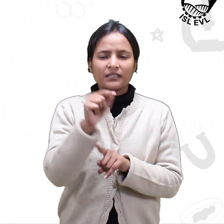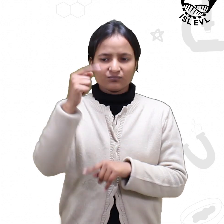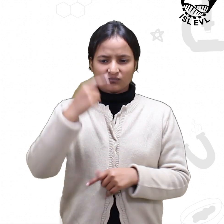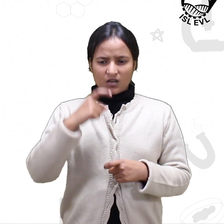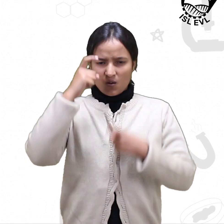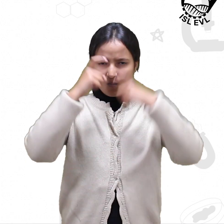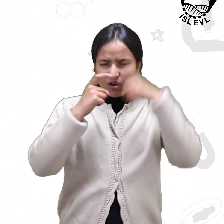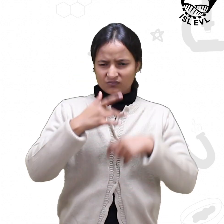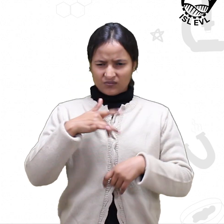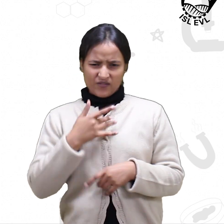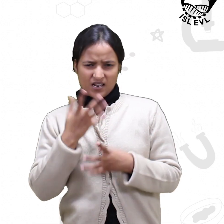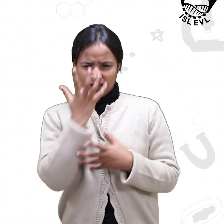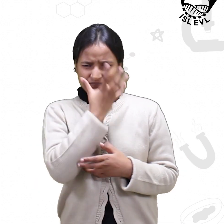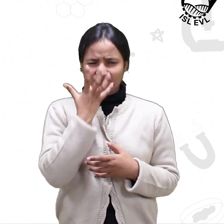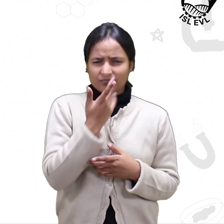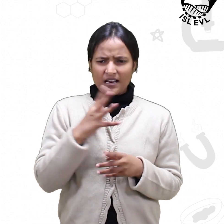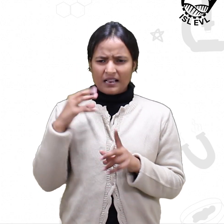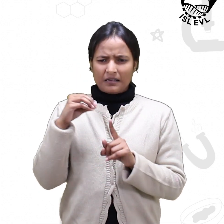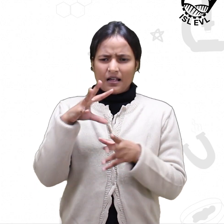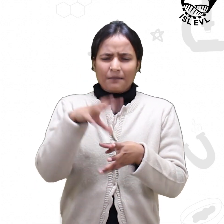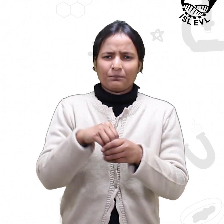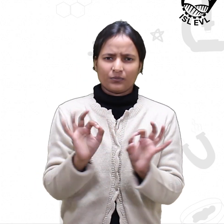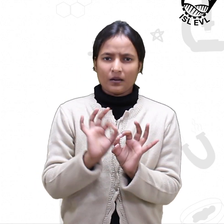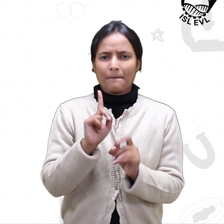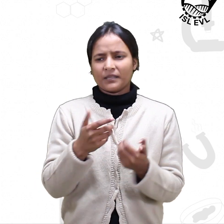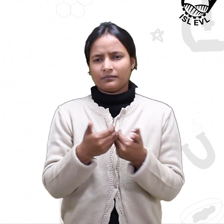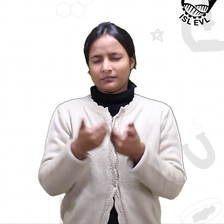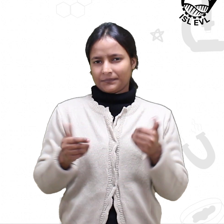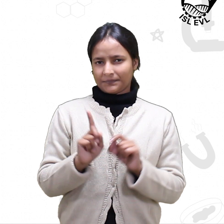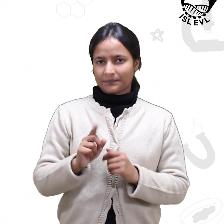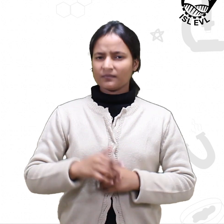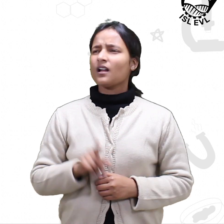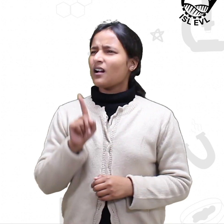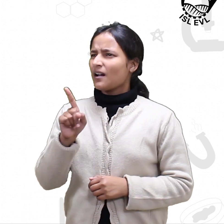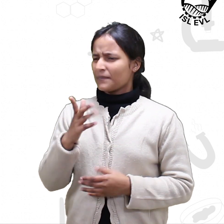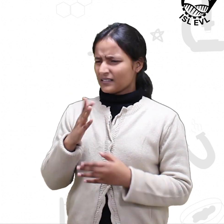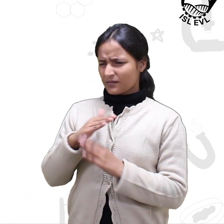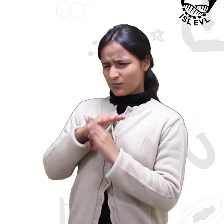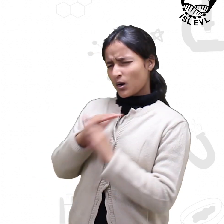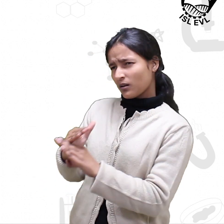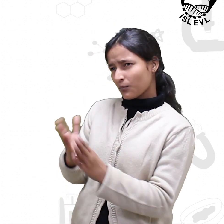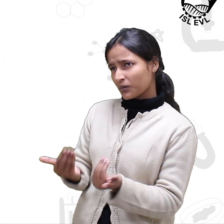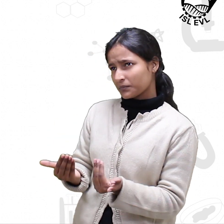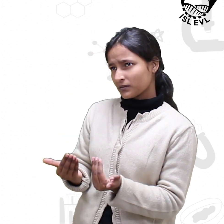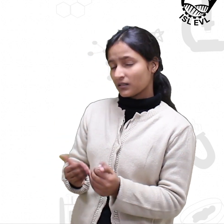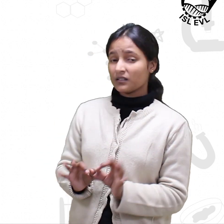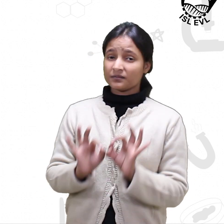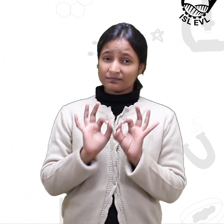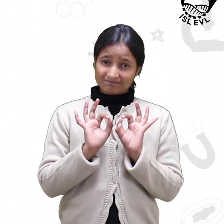our emotional or cognitive abilities. We can't rule that out, correct? Is there any way to